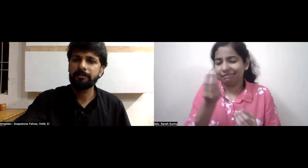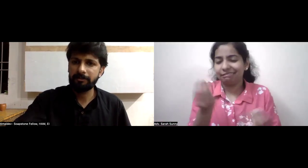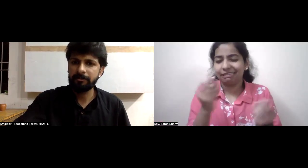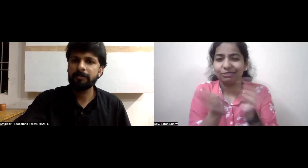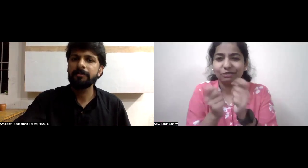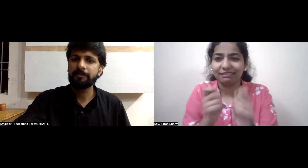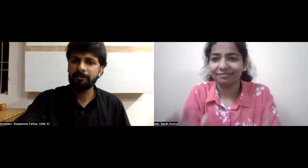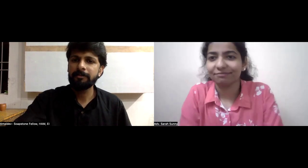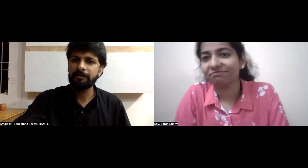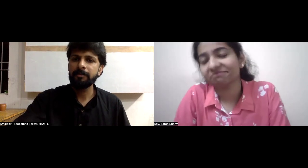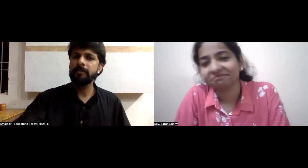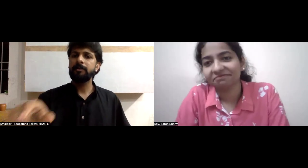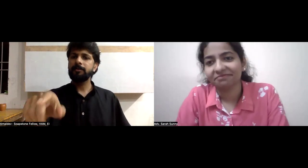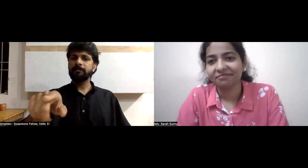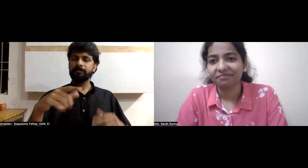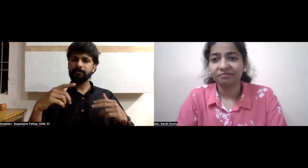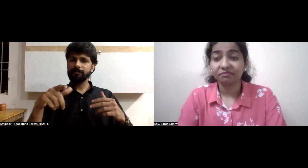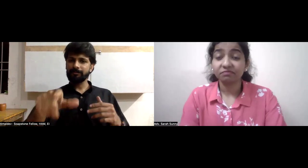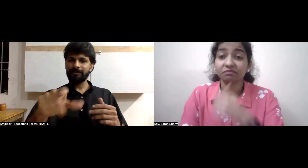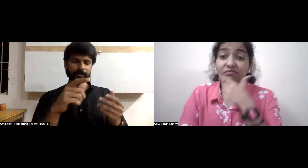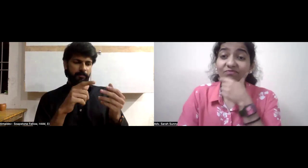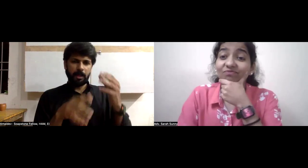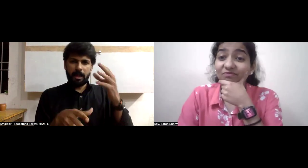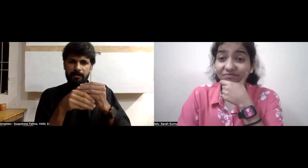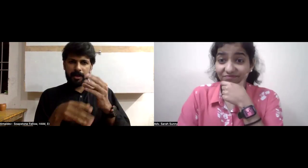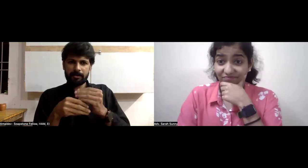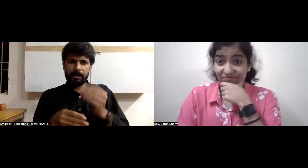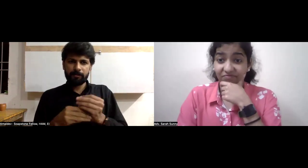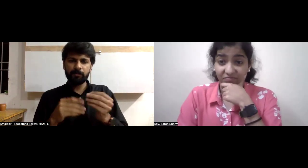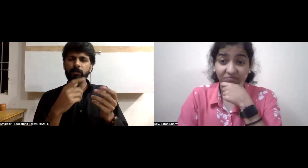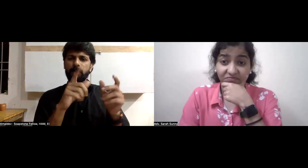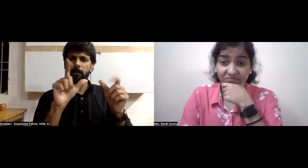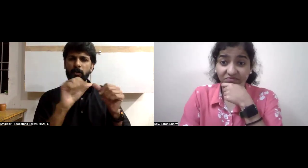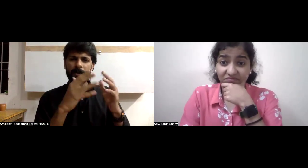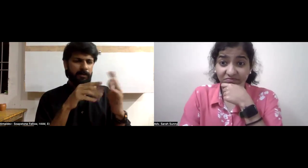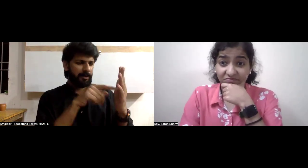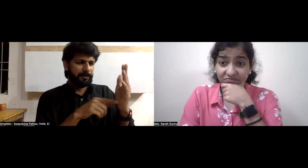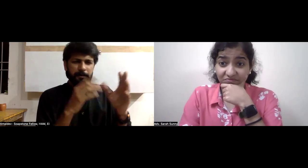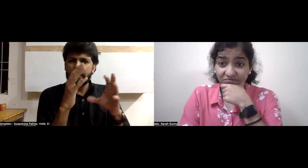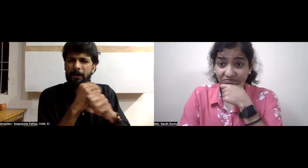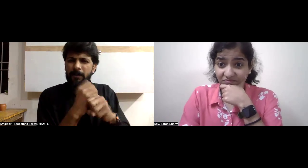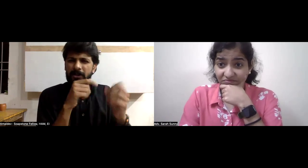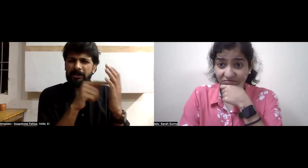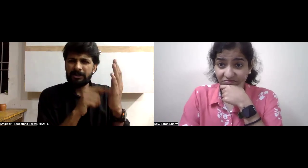the accessibility aspect is very important. And that is something that I'd like to change and bring about.